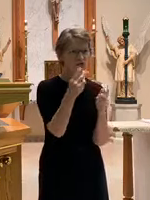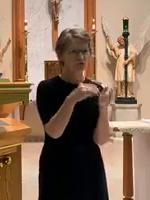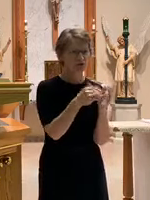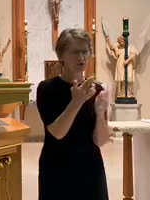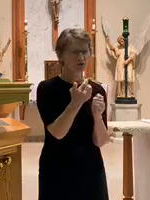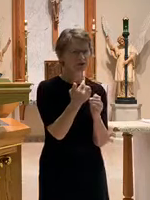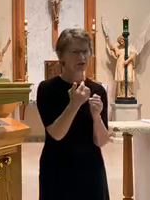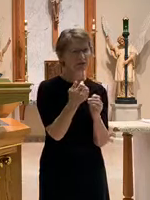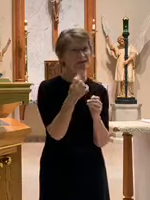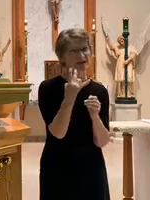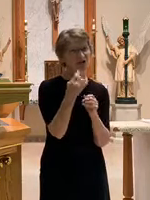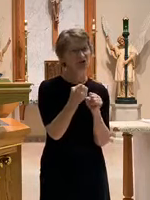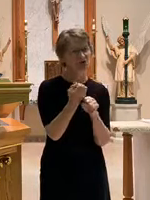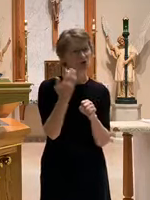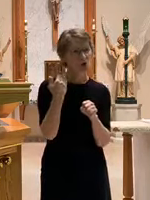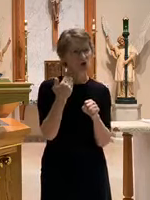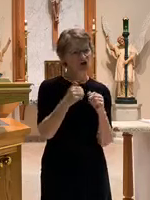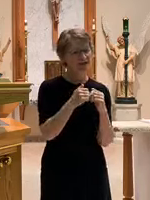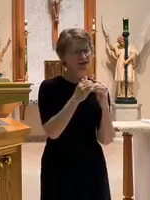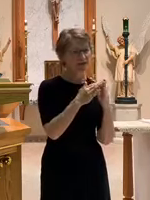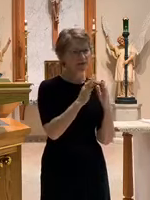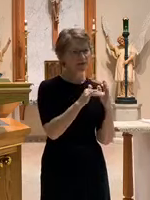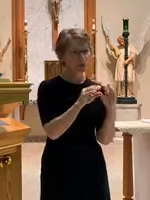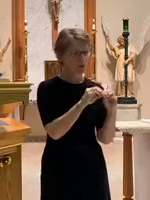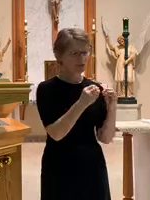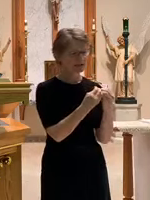about 7 years ago. And she has